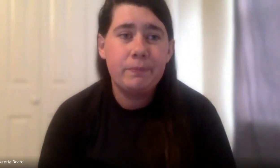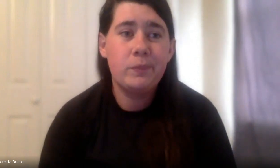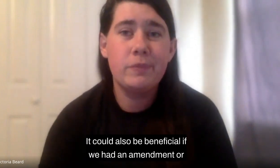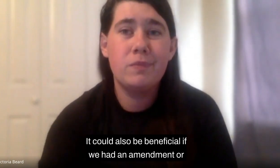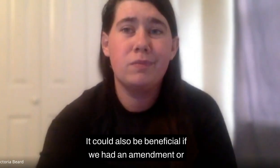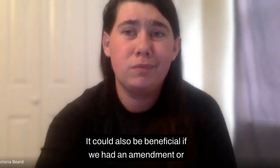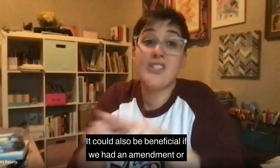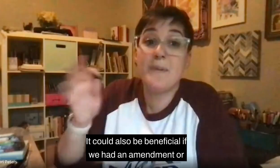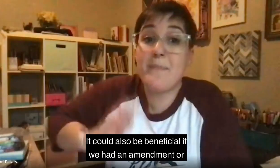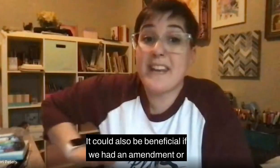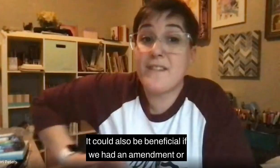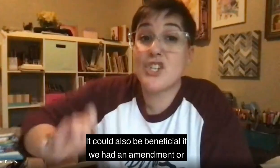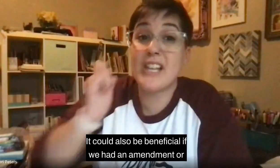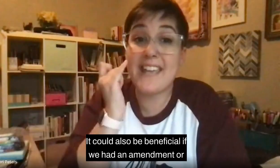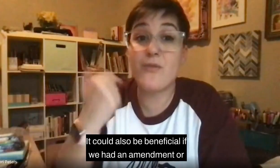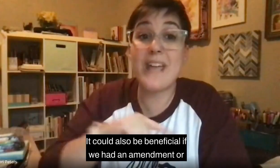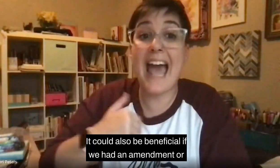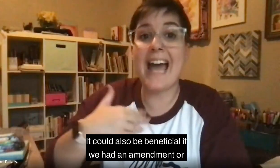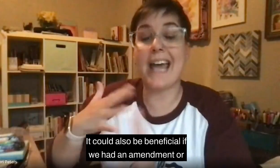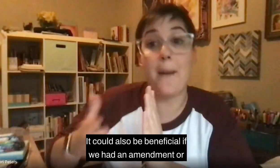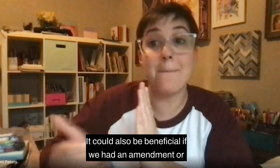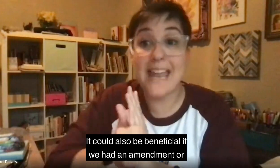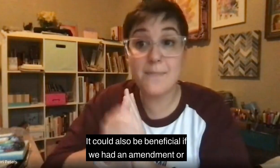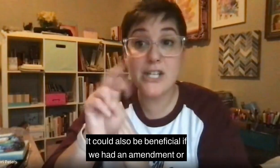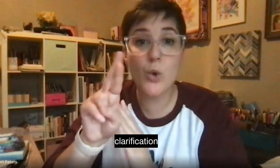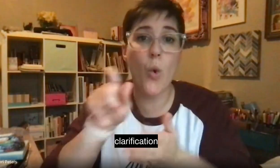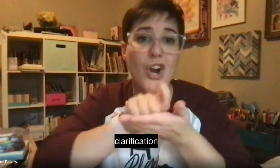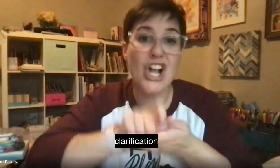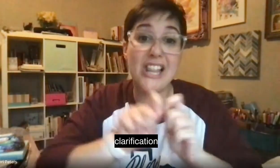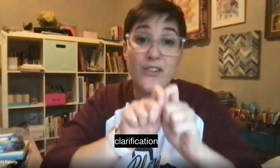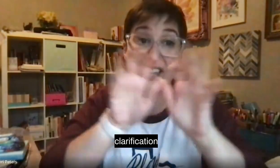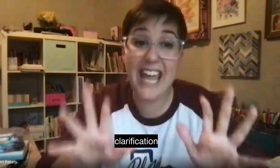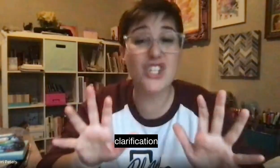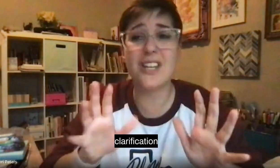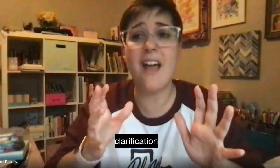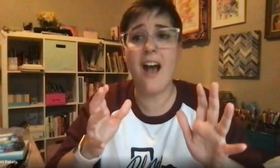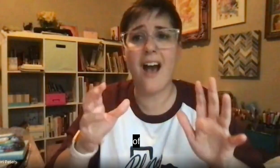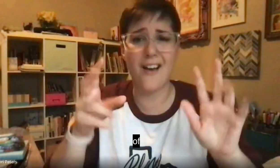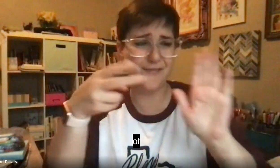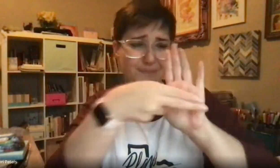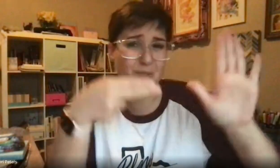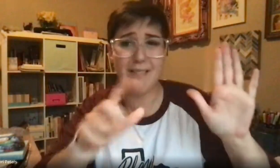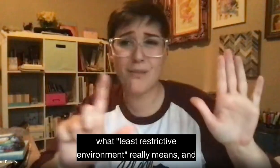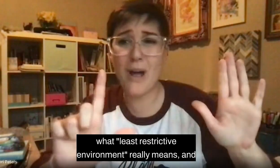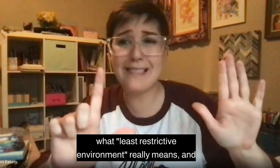It could also be beneficial if we had an amendment or clarification of what least